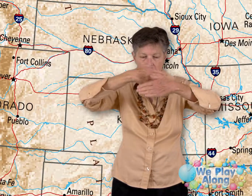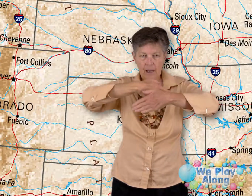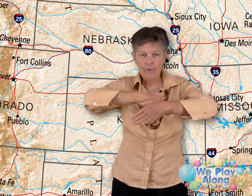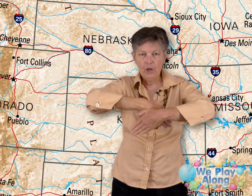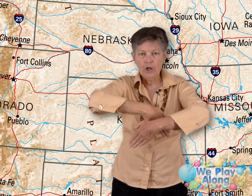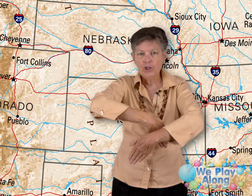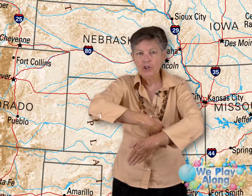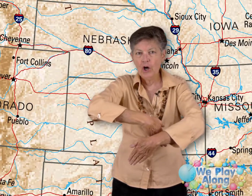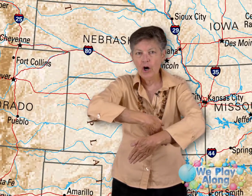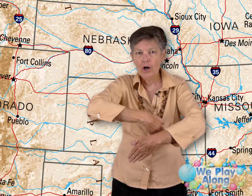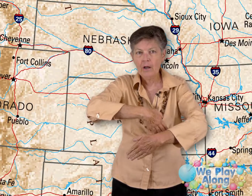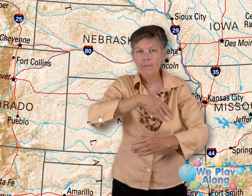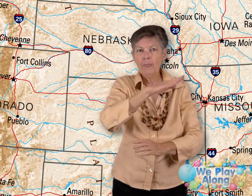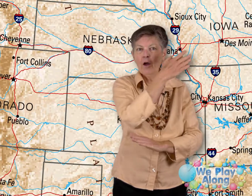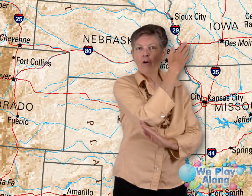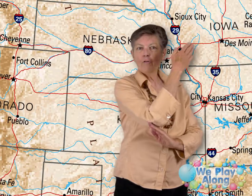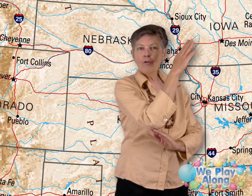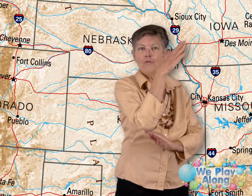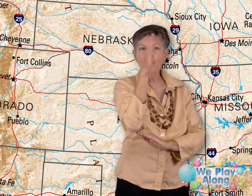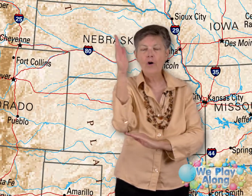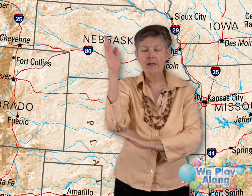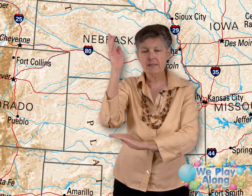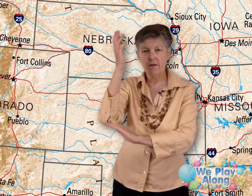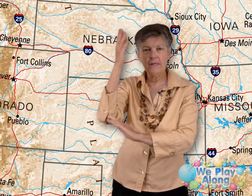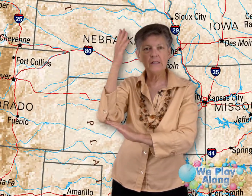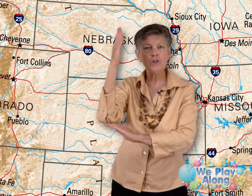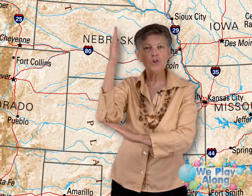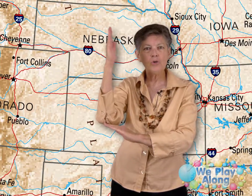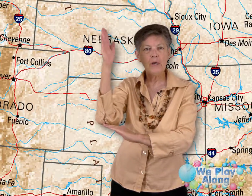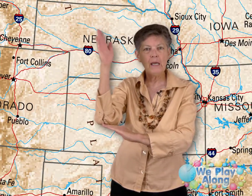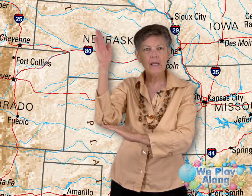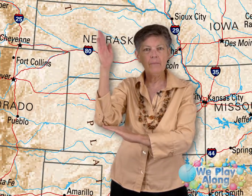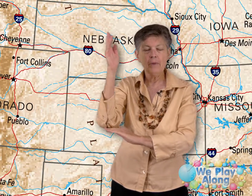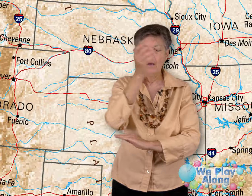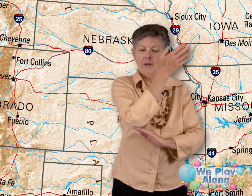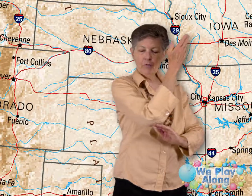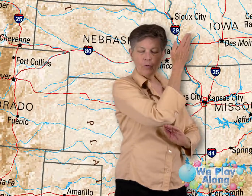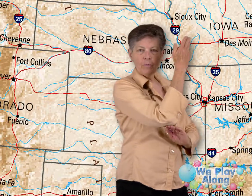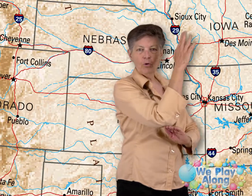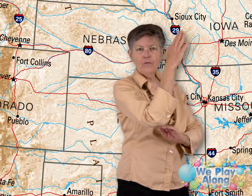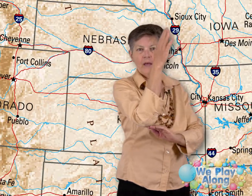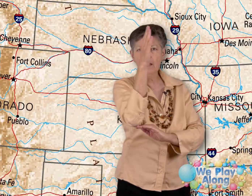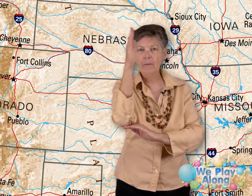up. Dark for forest. Now this is tree, but if we move it a bunch